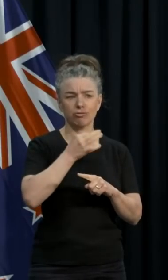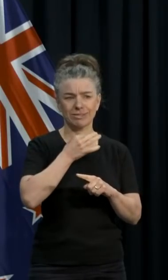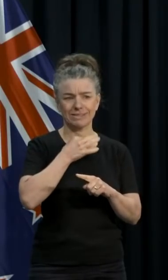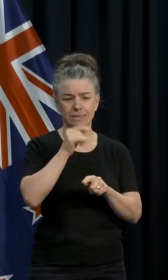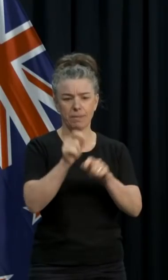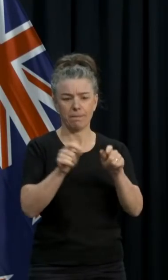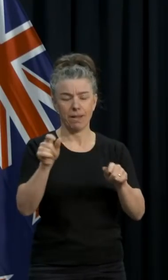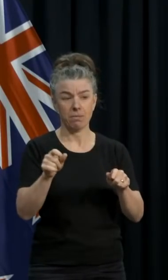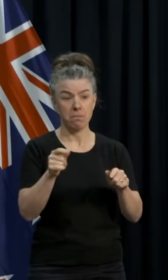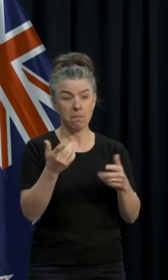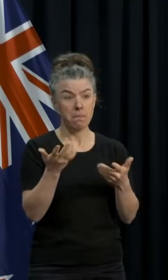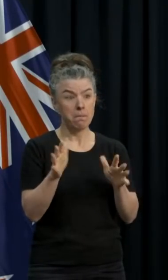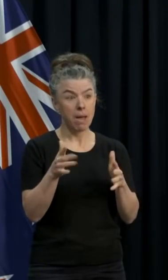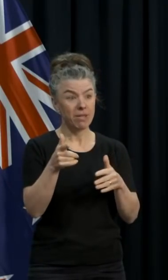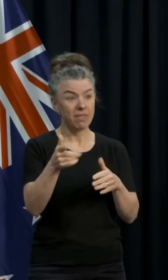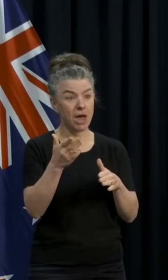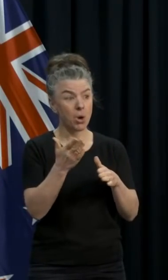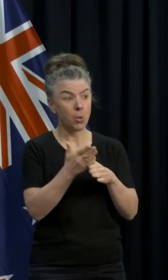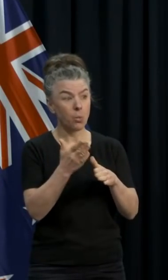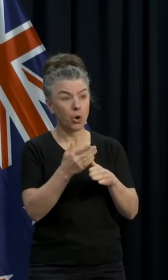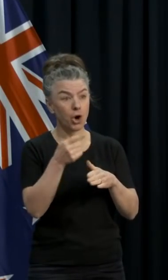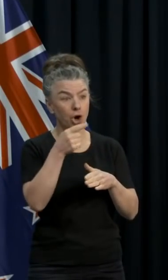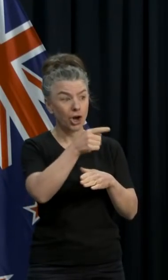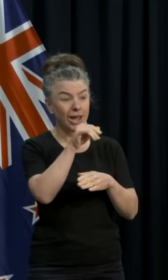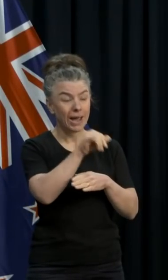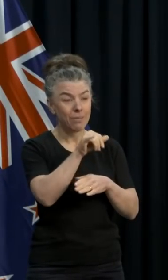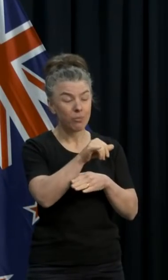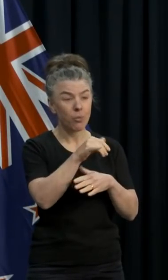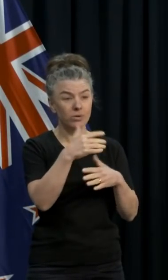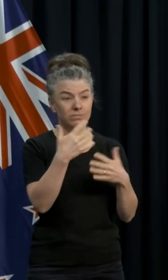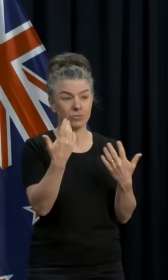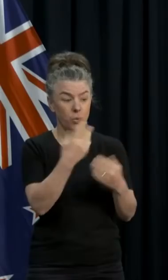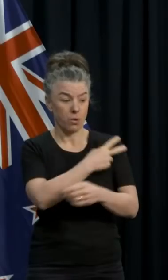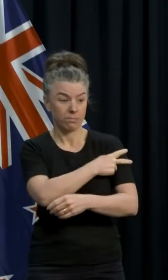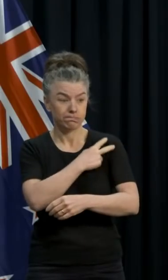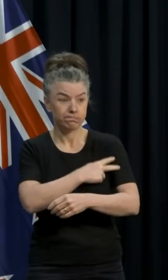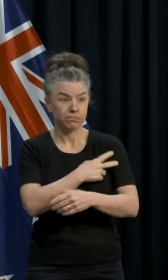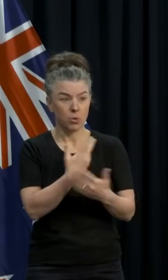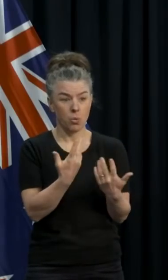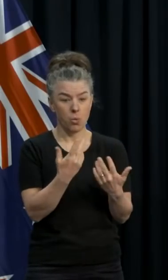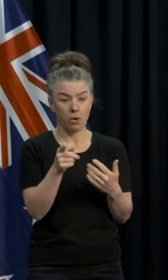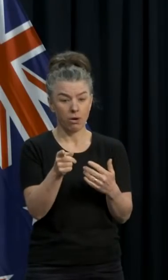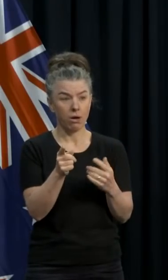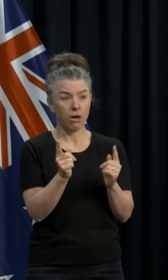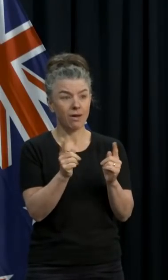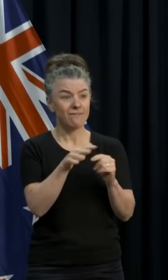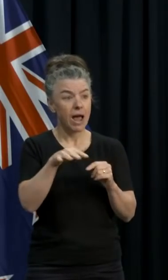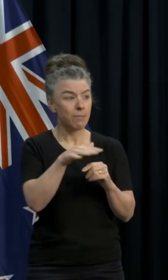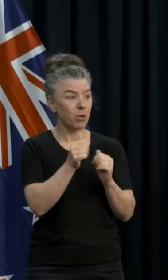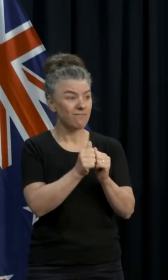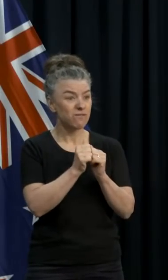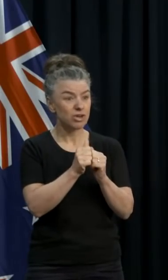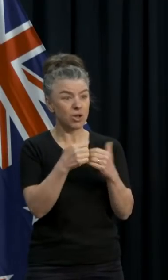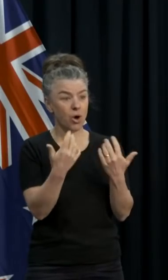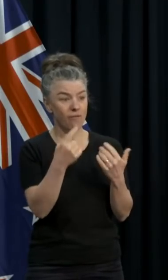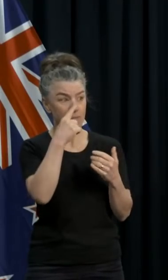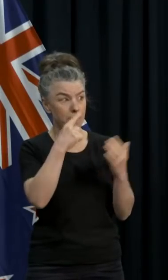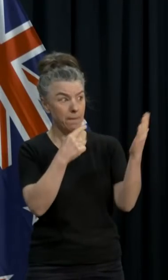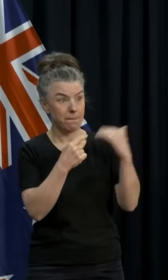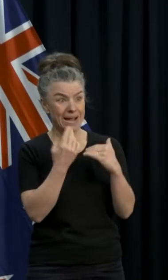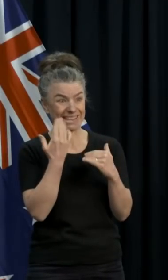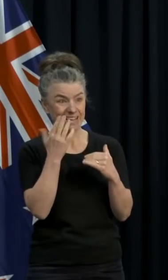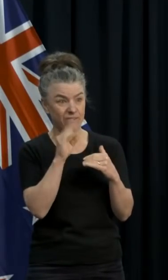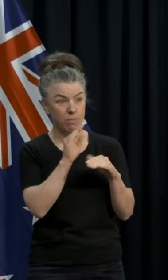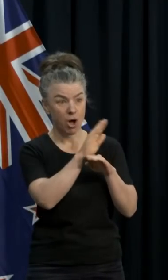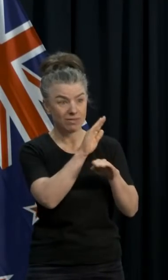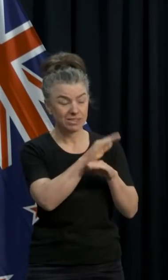with someone who works at the border or who has returned from overseas recently. But there is also testing of other people as